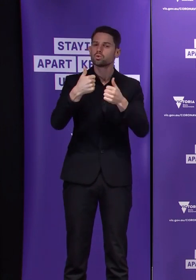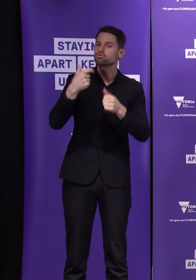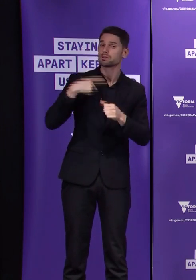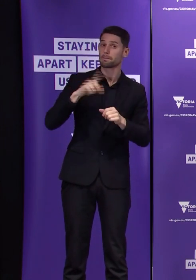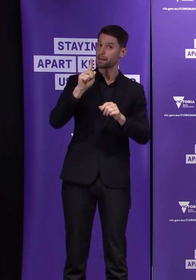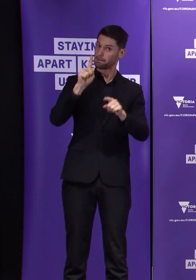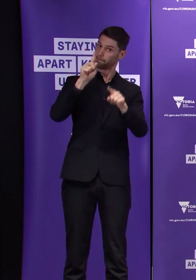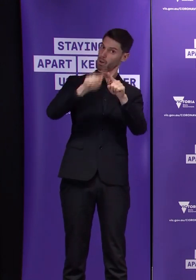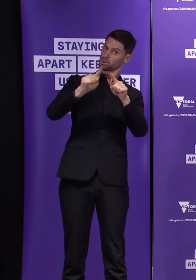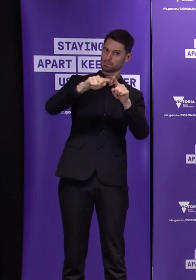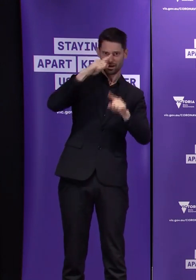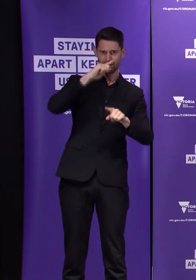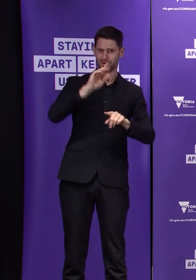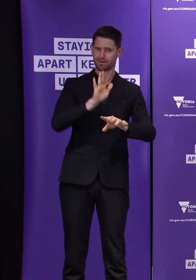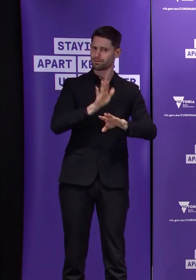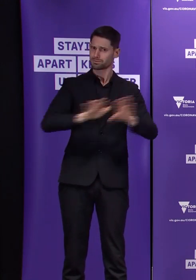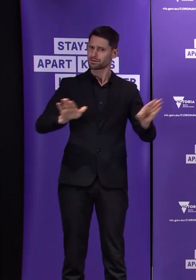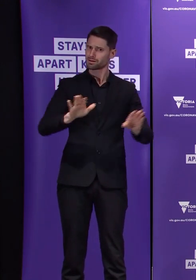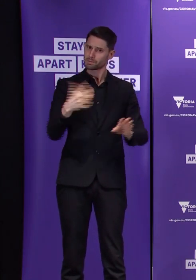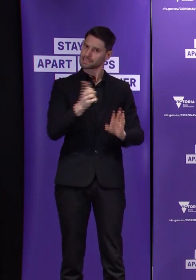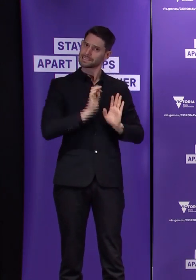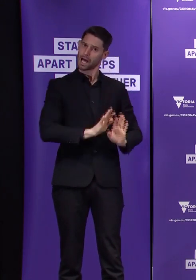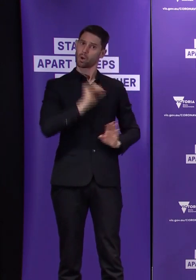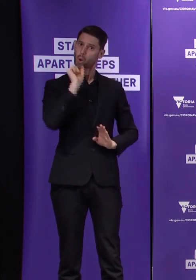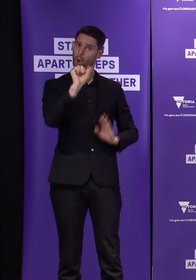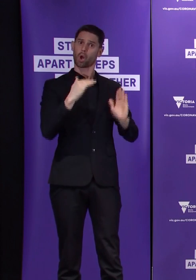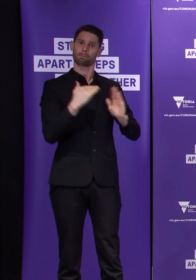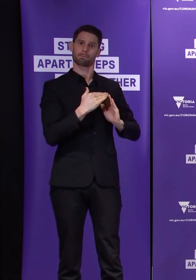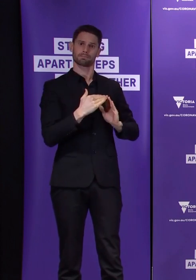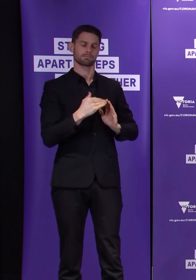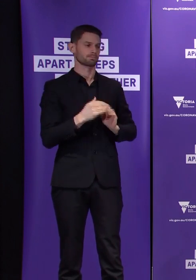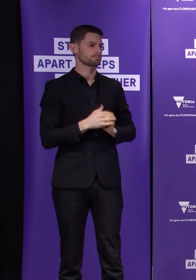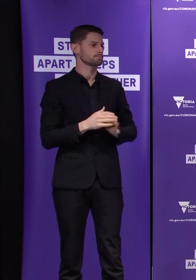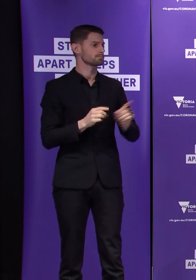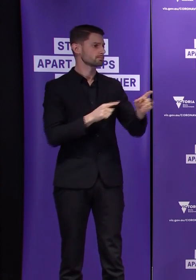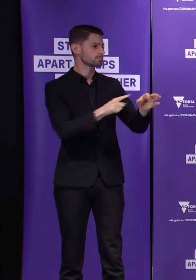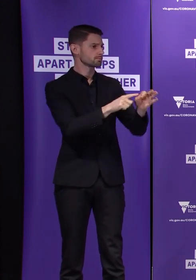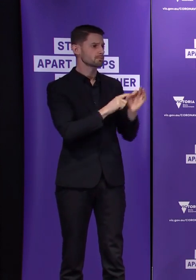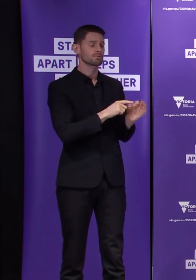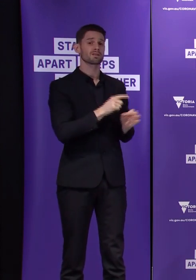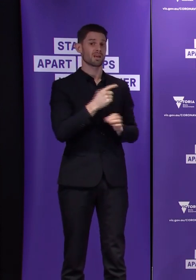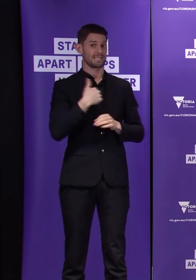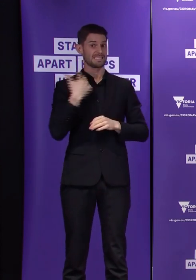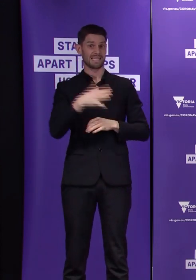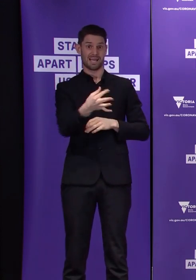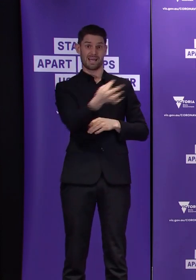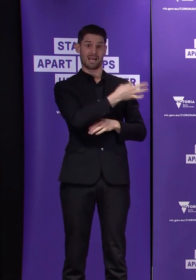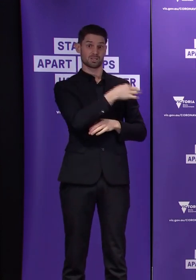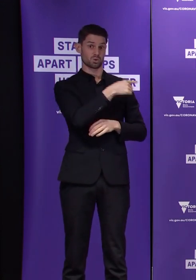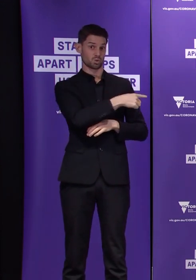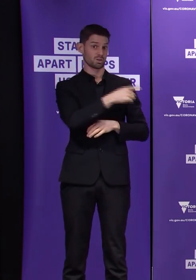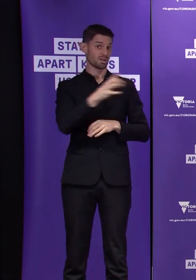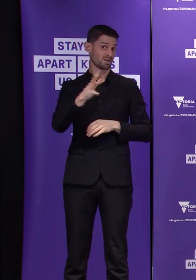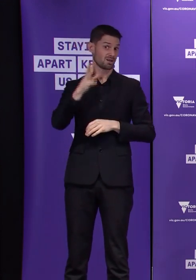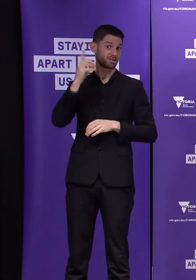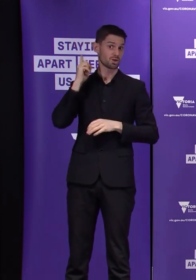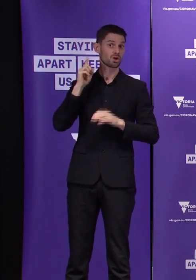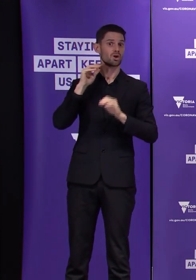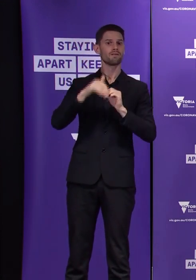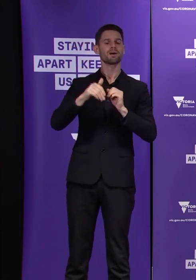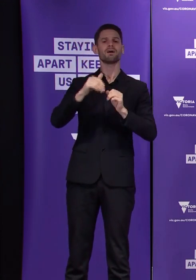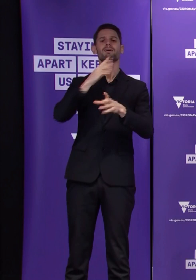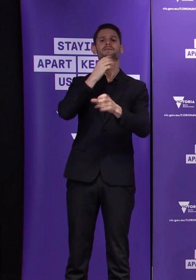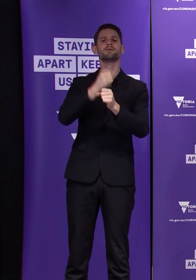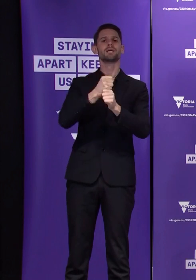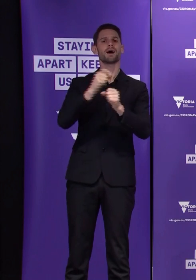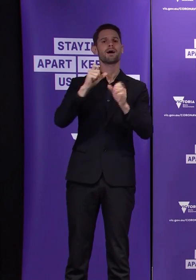at, but I can try and get you an update on that. Again, I'm not briefed on it. I asked you last week about the local council elections. You said there Yes. was